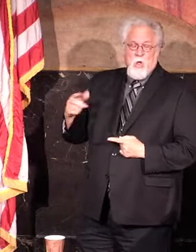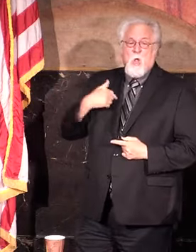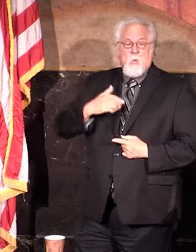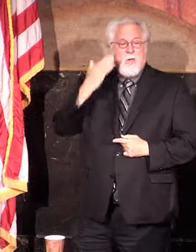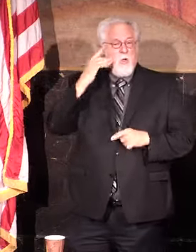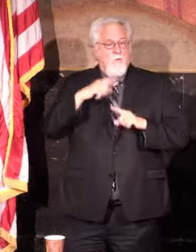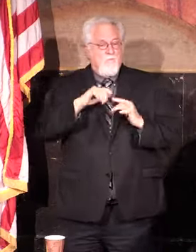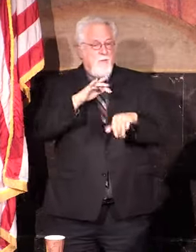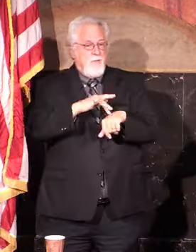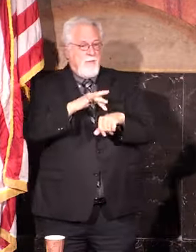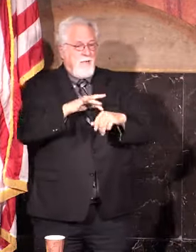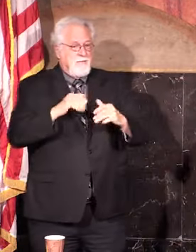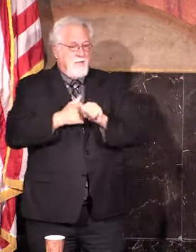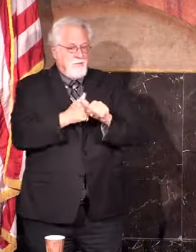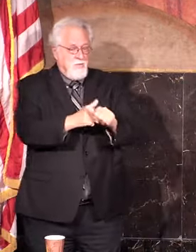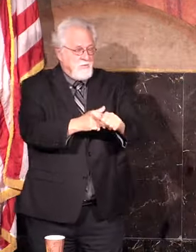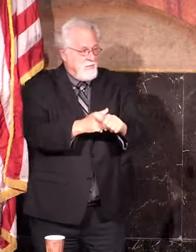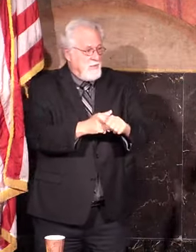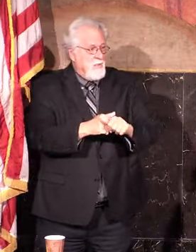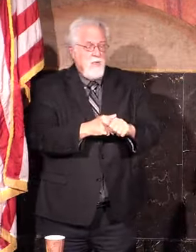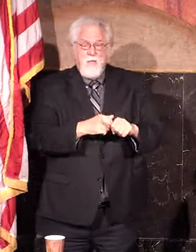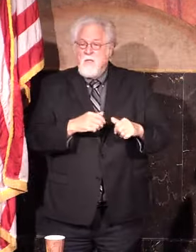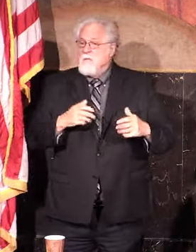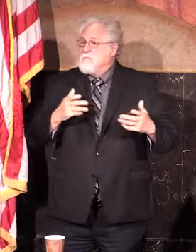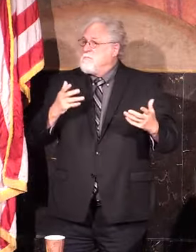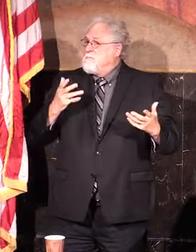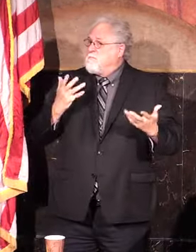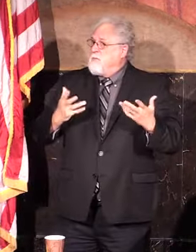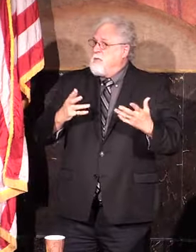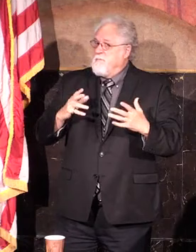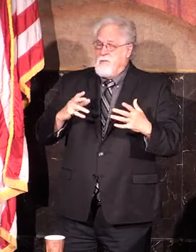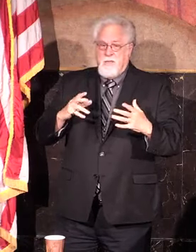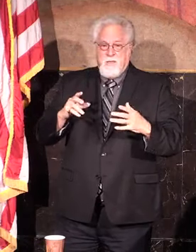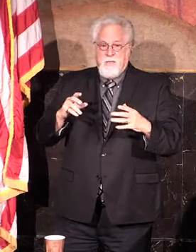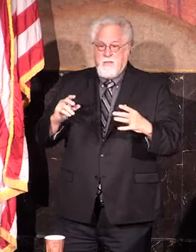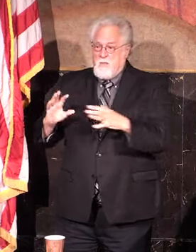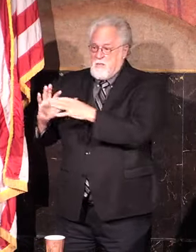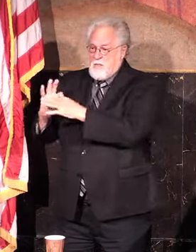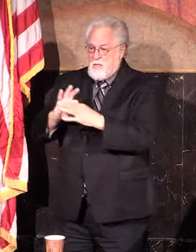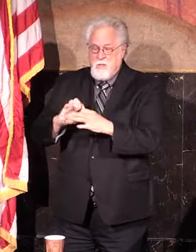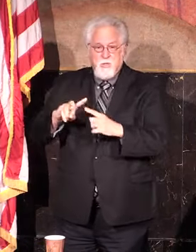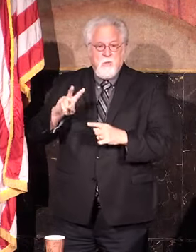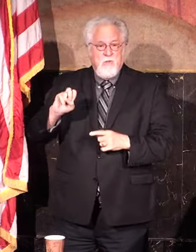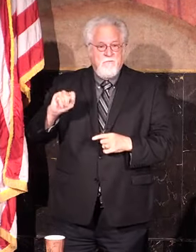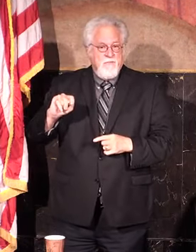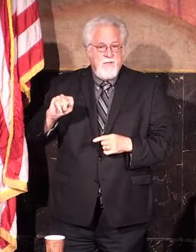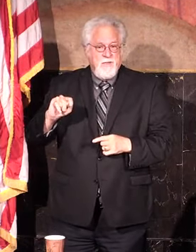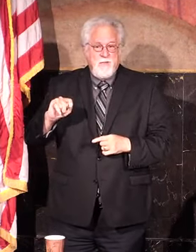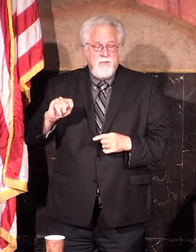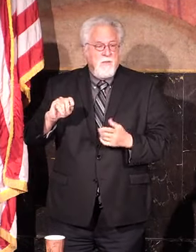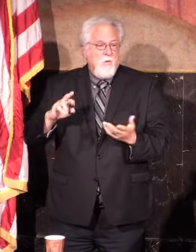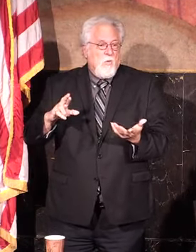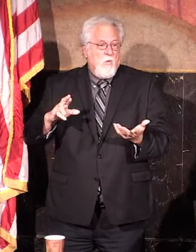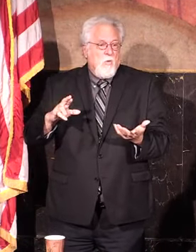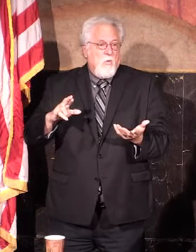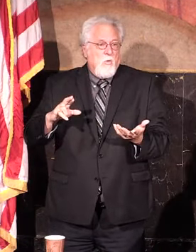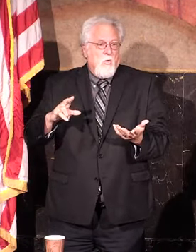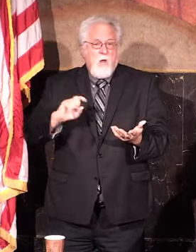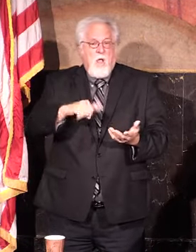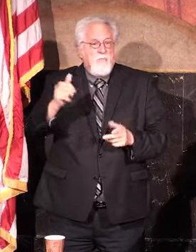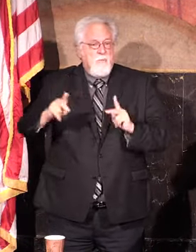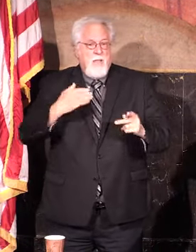contact tracing piece that we were able to possibly connect it to a gathering where others had